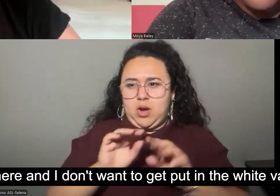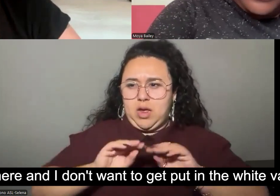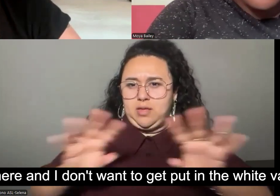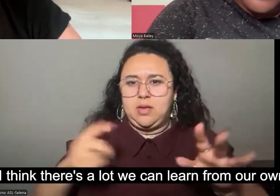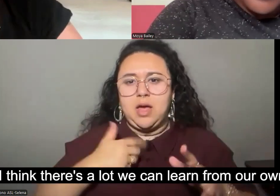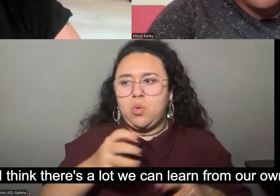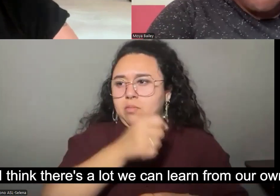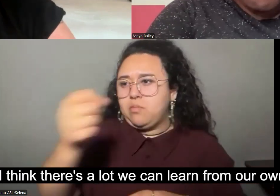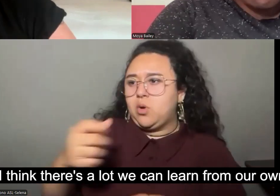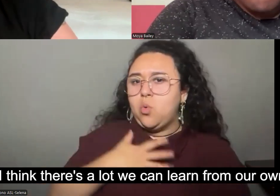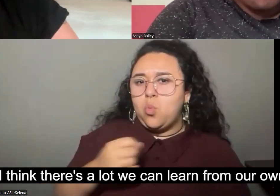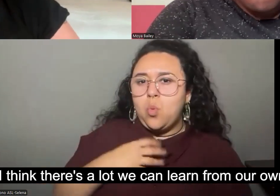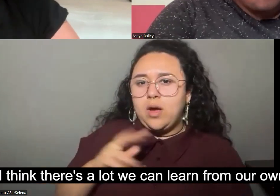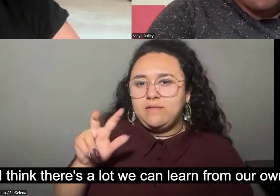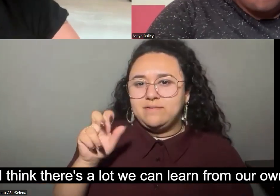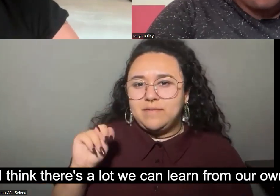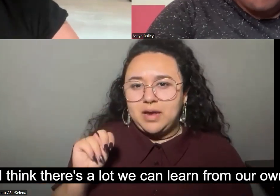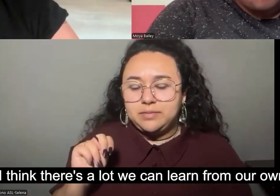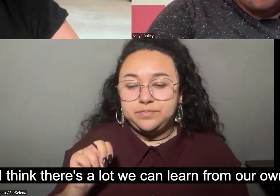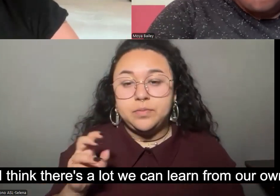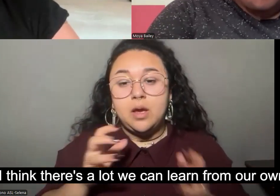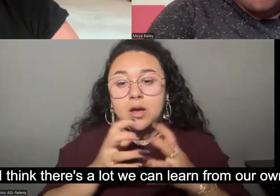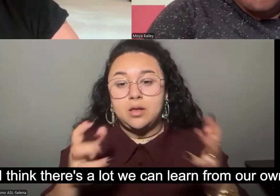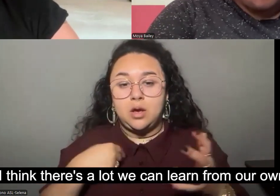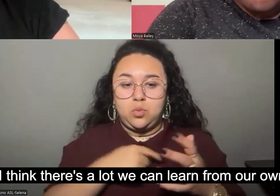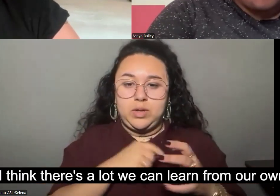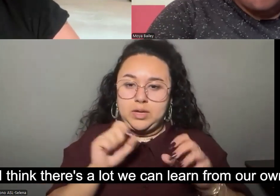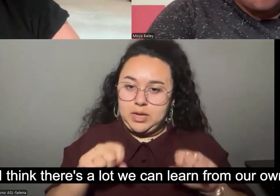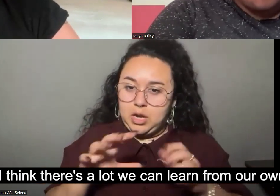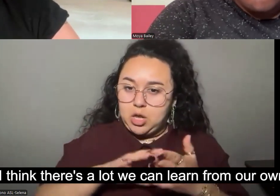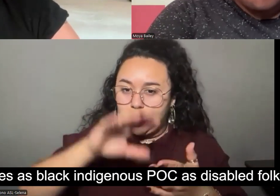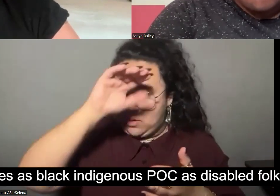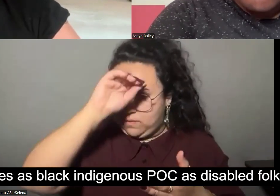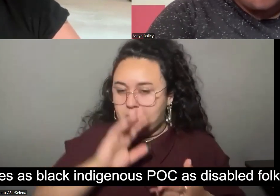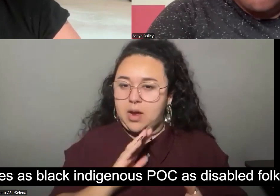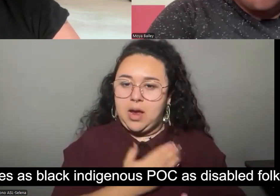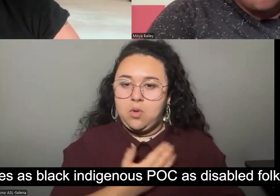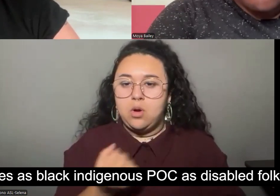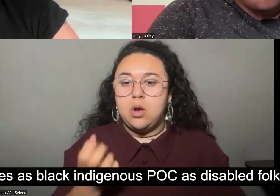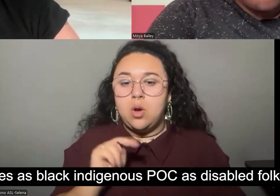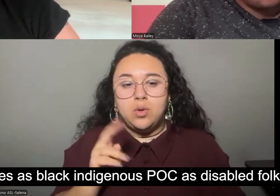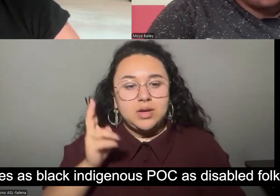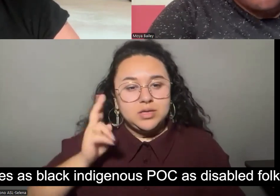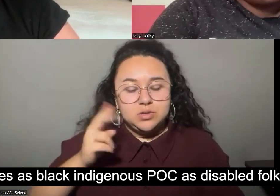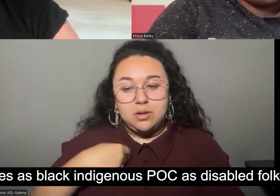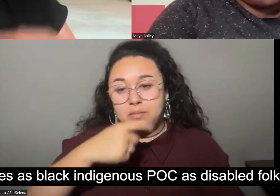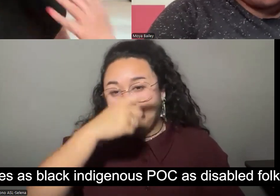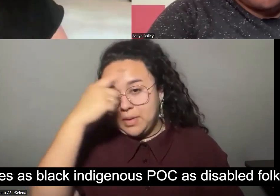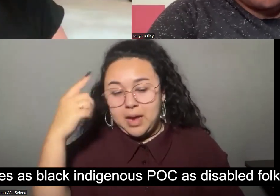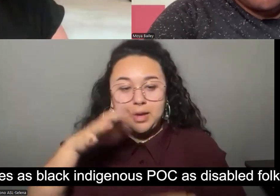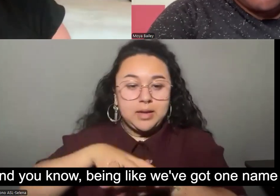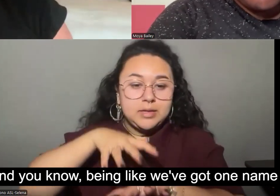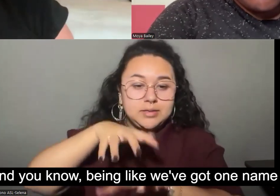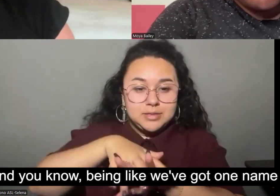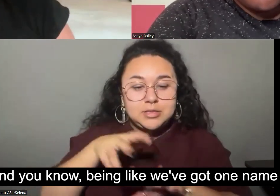van. Right. So I think there's a lot we can learn from our own histories as Black, Indigenous, POC, as